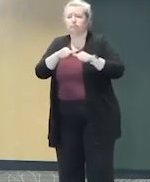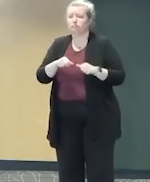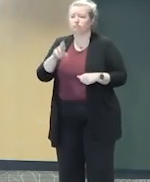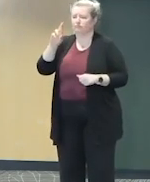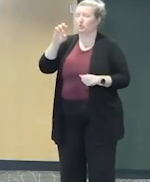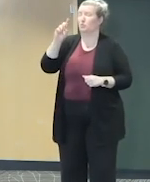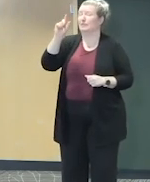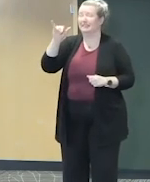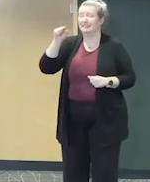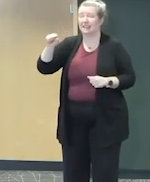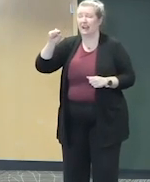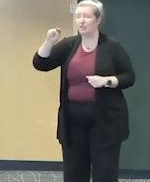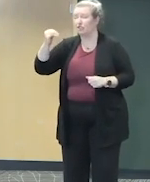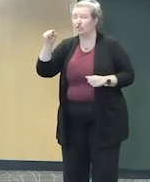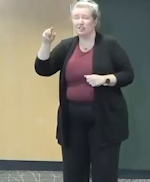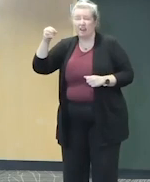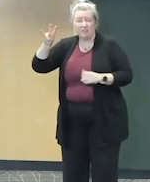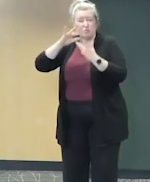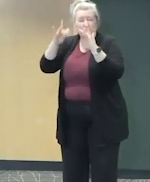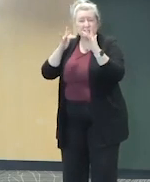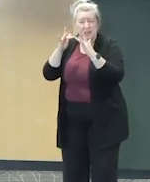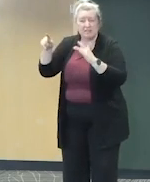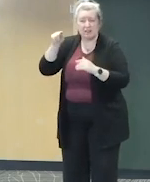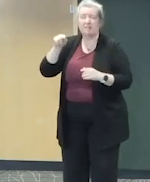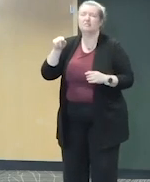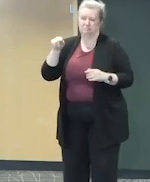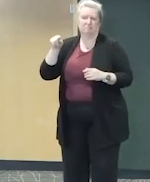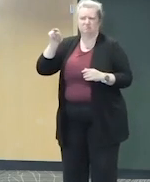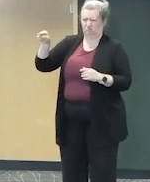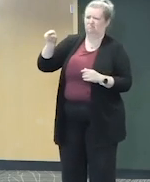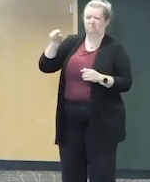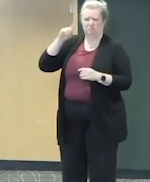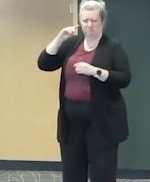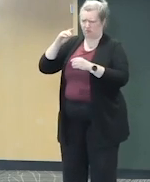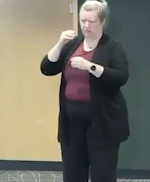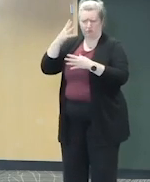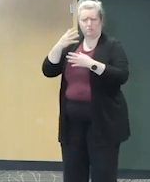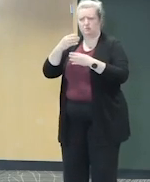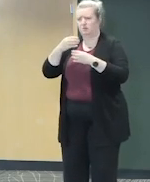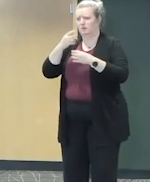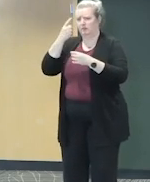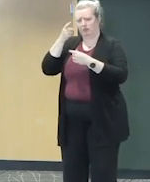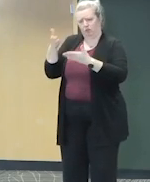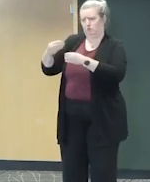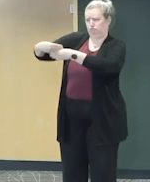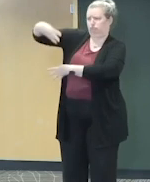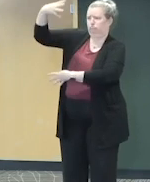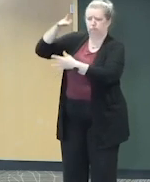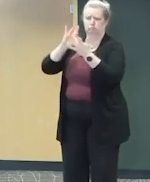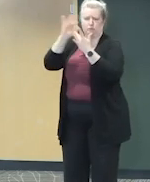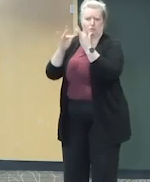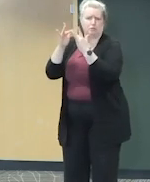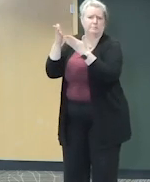ready.nj.gov. Ready.nj.gov is an all-encompassing homepage. And they'll also post on the respective